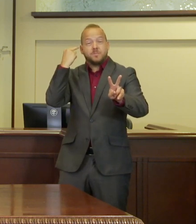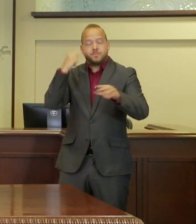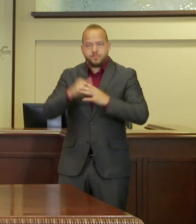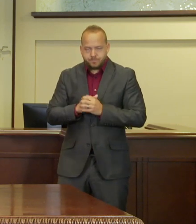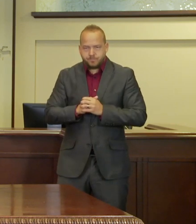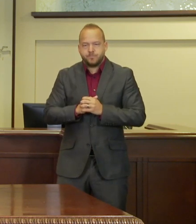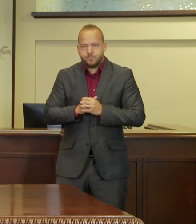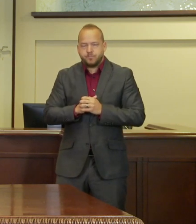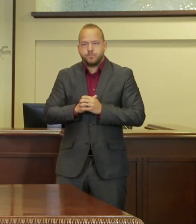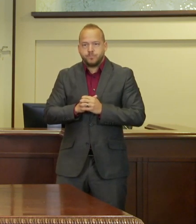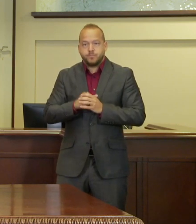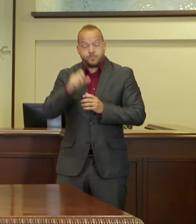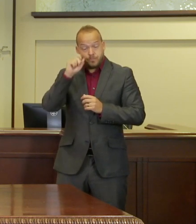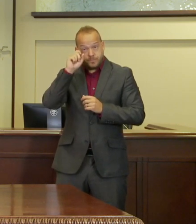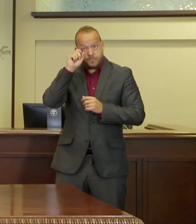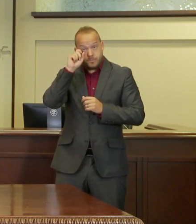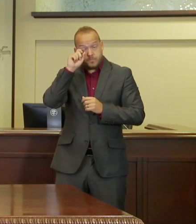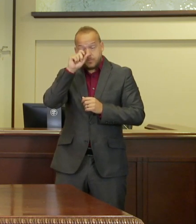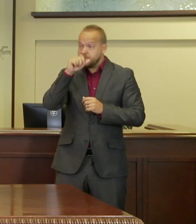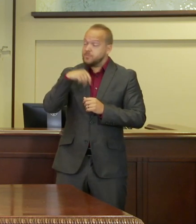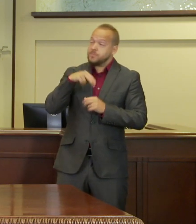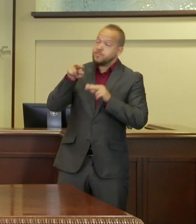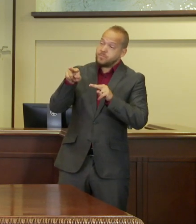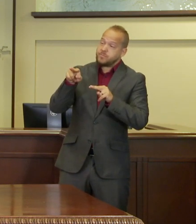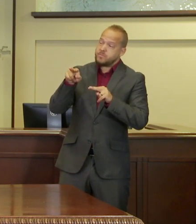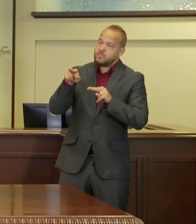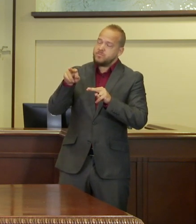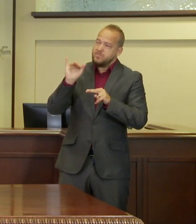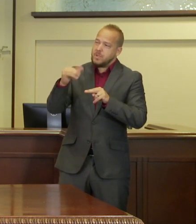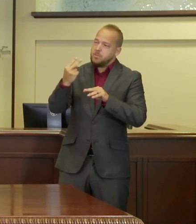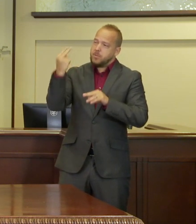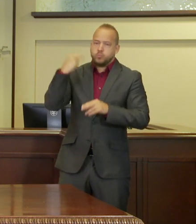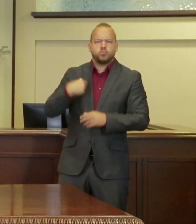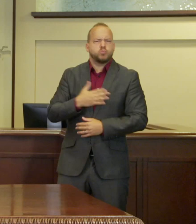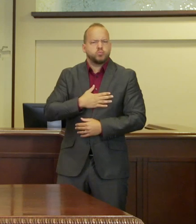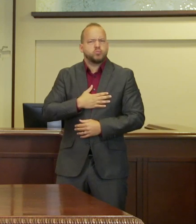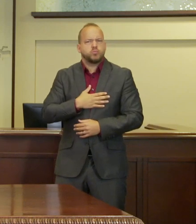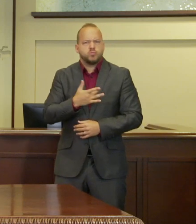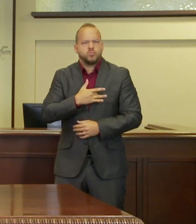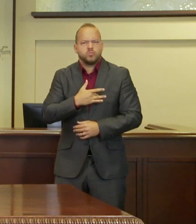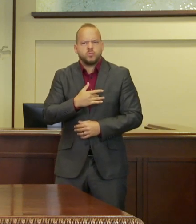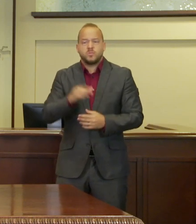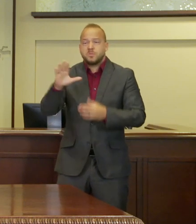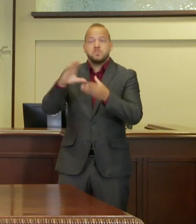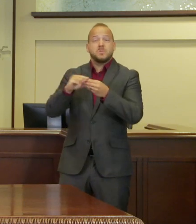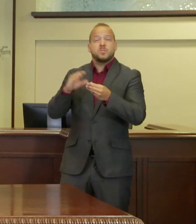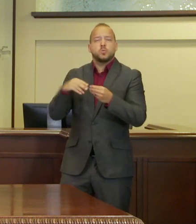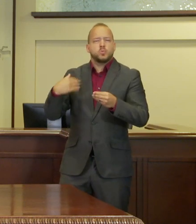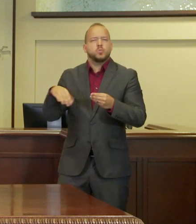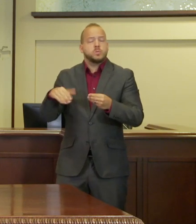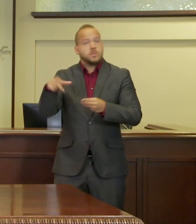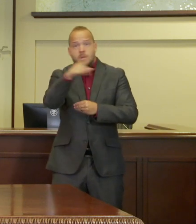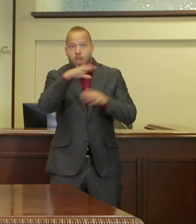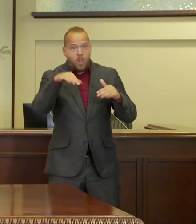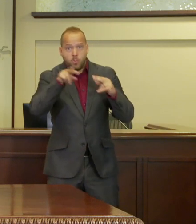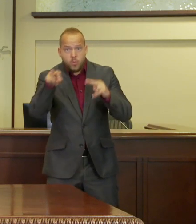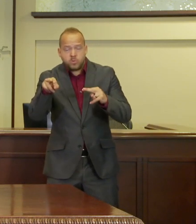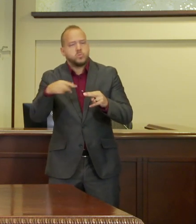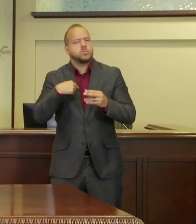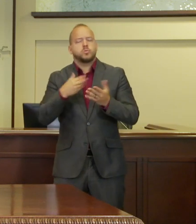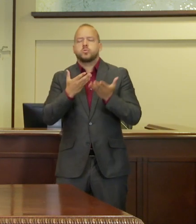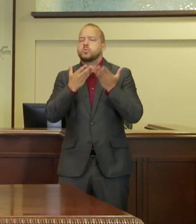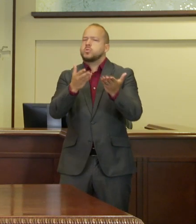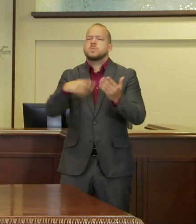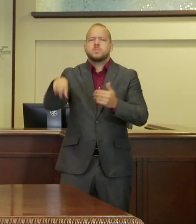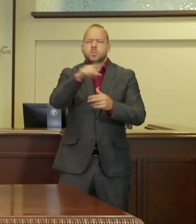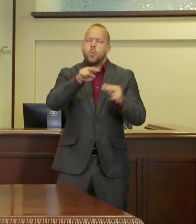know this. I was deeply moved by it. It was powerful. And if you have not had the opportunity to watch it, I encourage people to take the